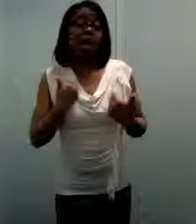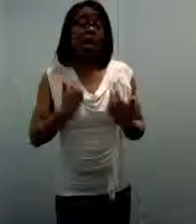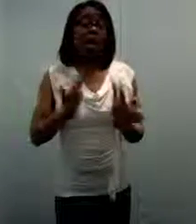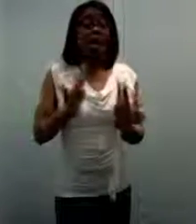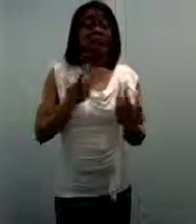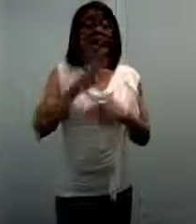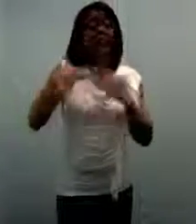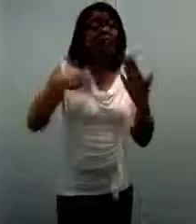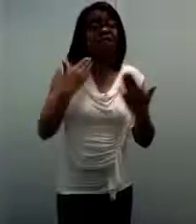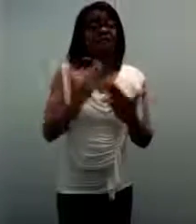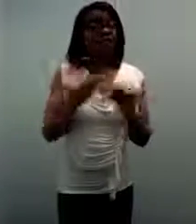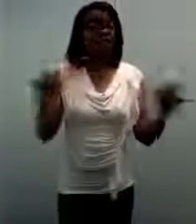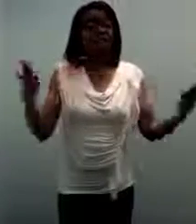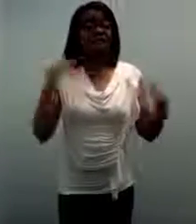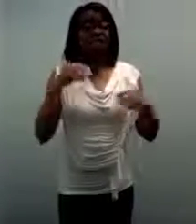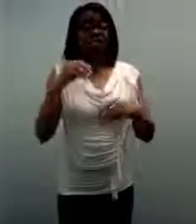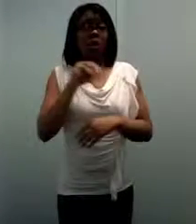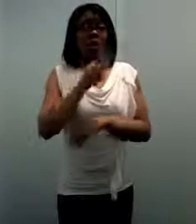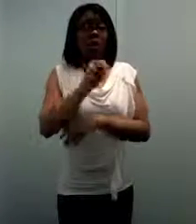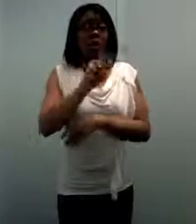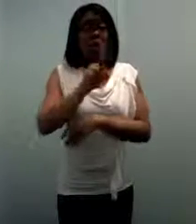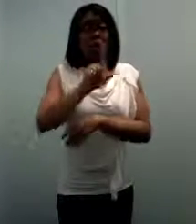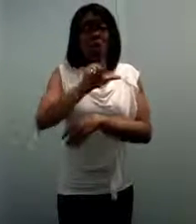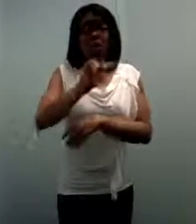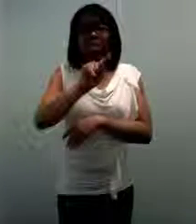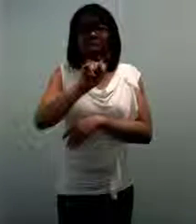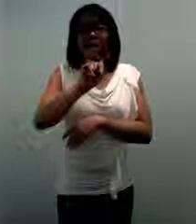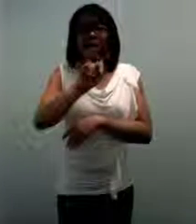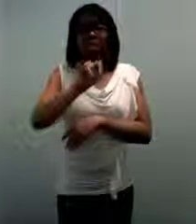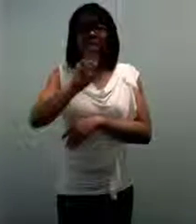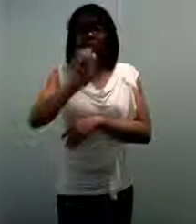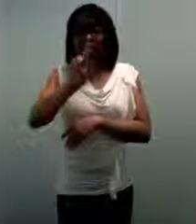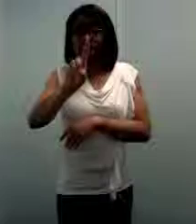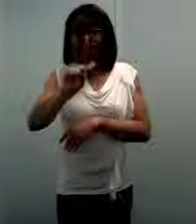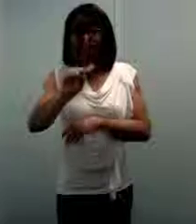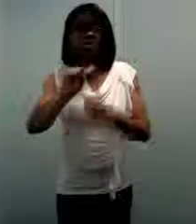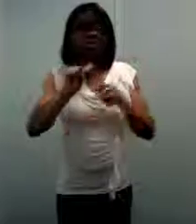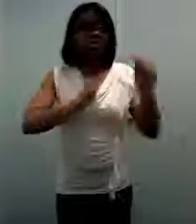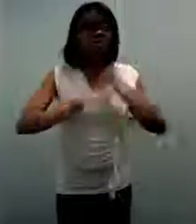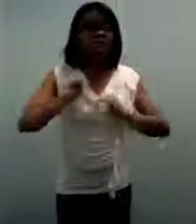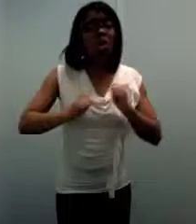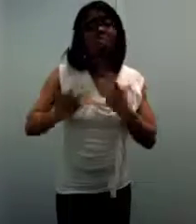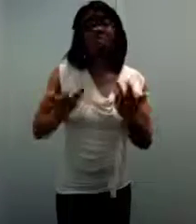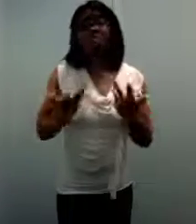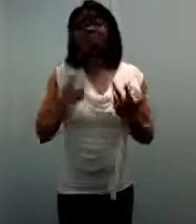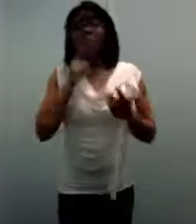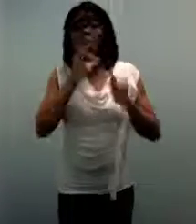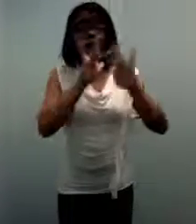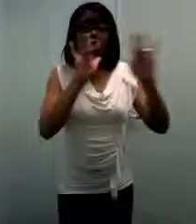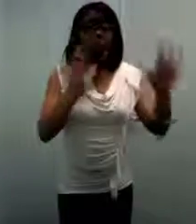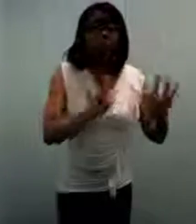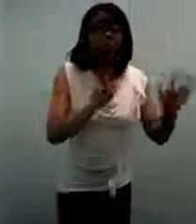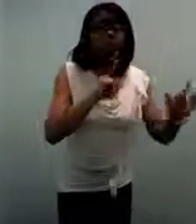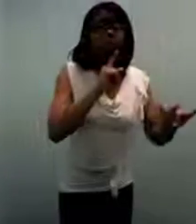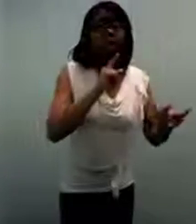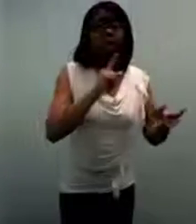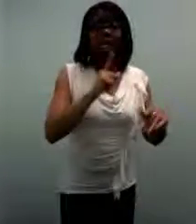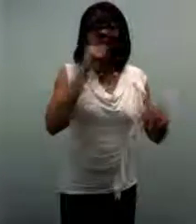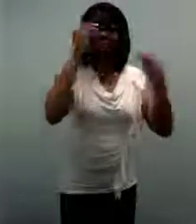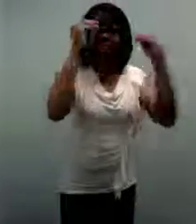show. Like the example I was shown of solving an equation by hand, where the computer was the teacher, show the student how to manipulate and solve it by